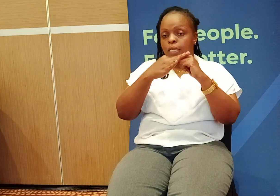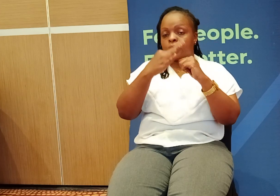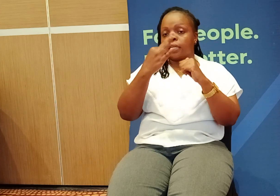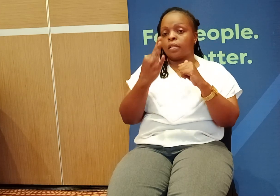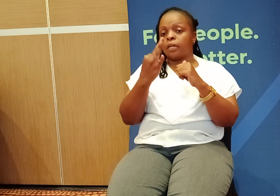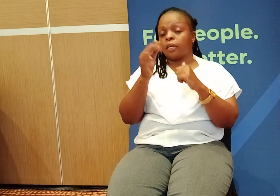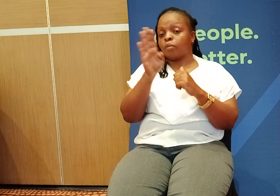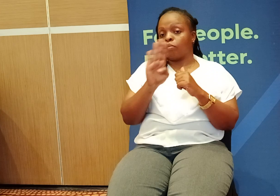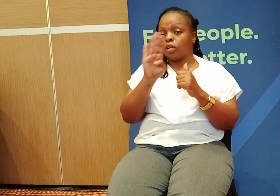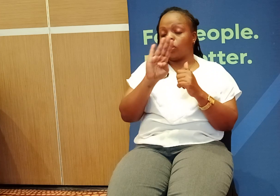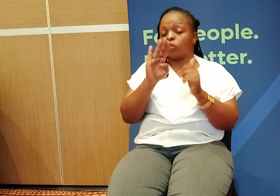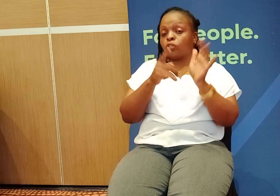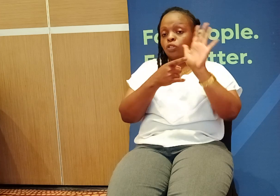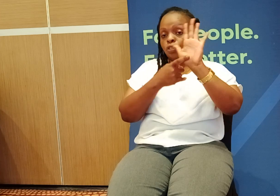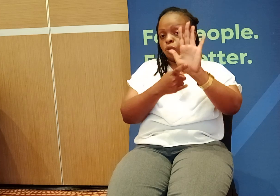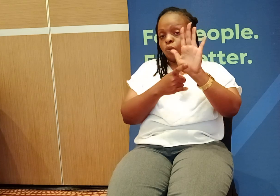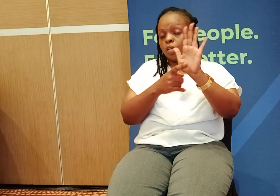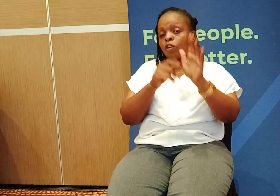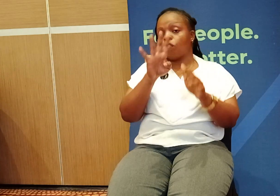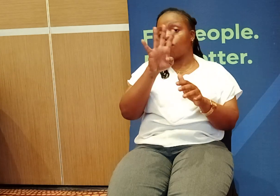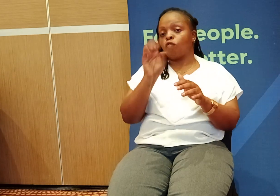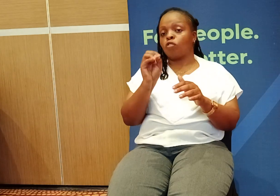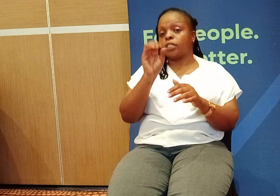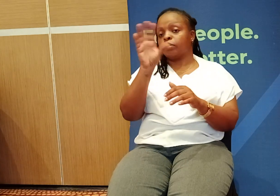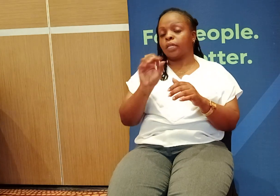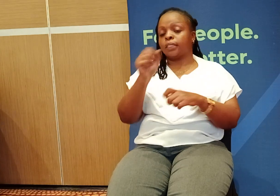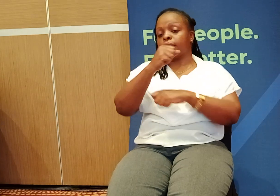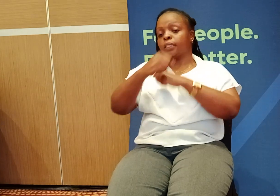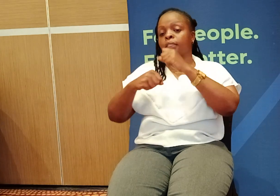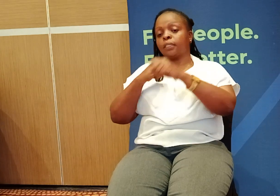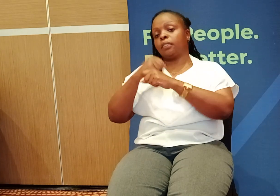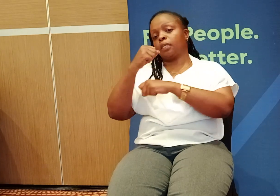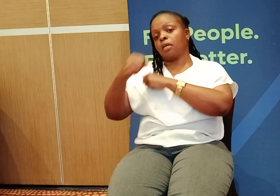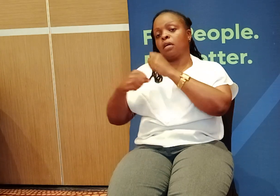the 40% year-on-year performance.